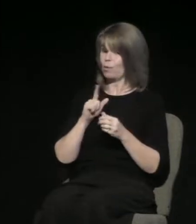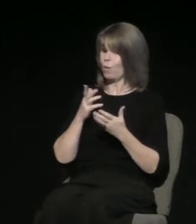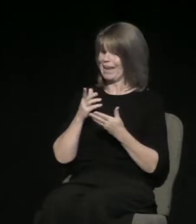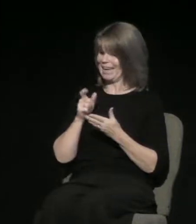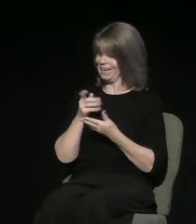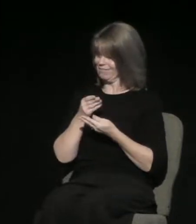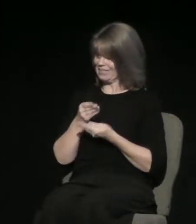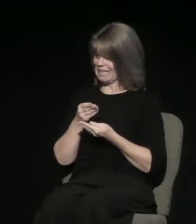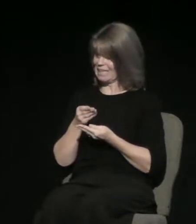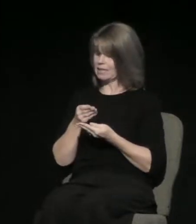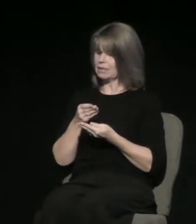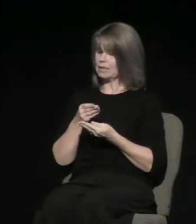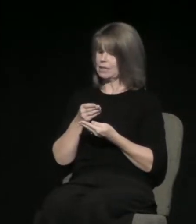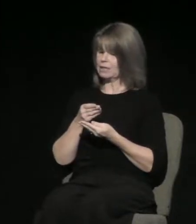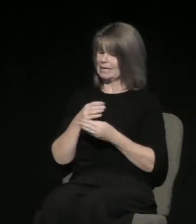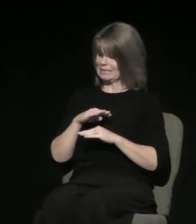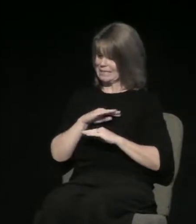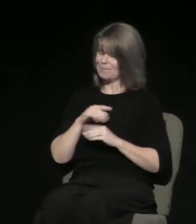Be Nourished